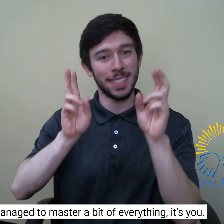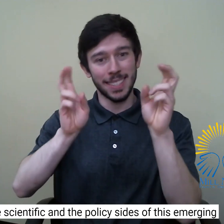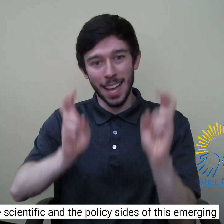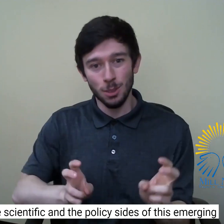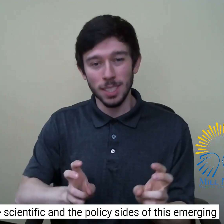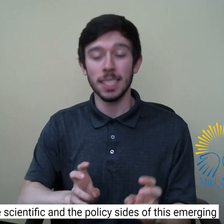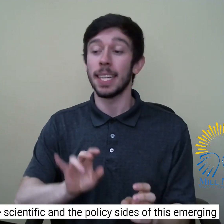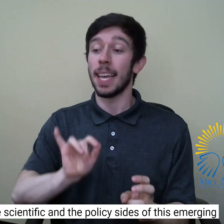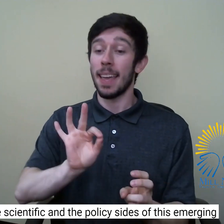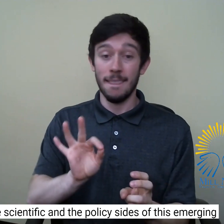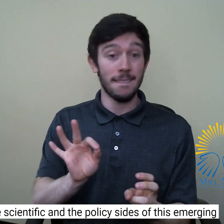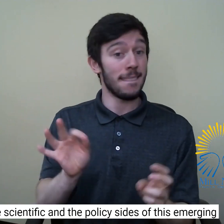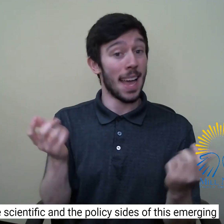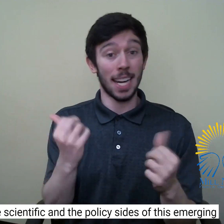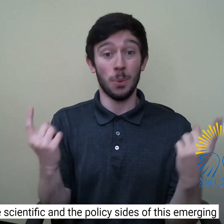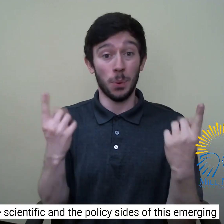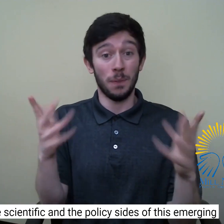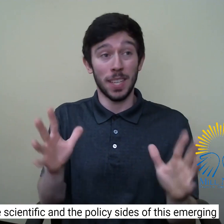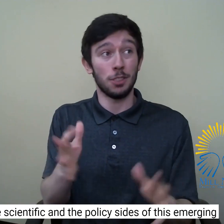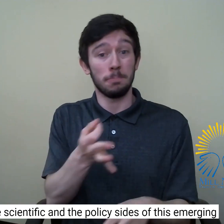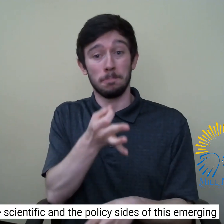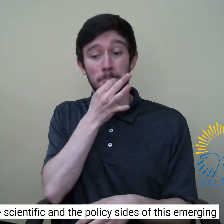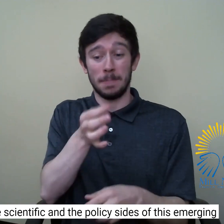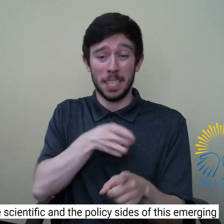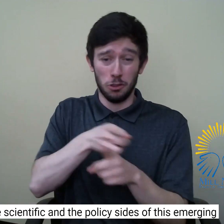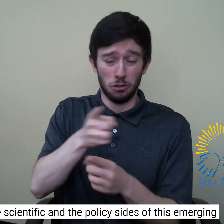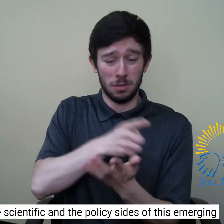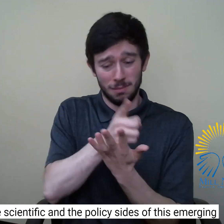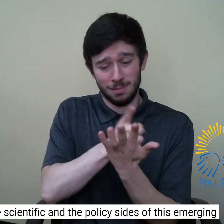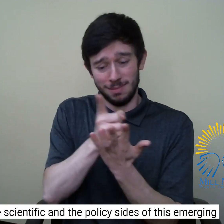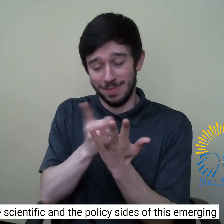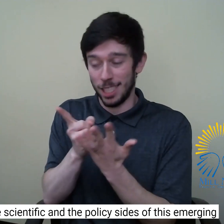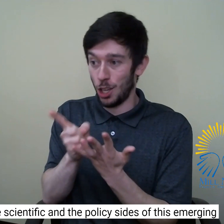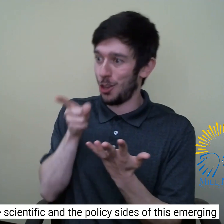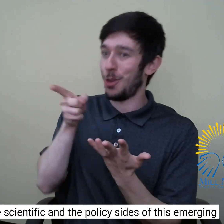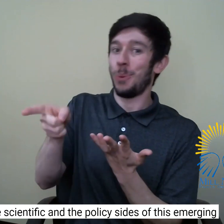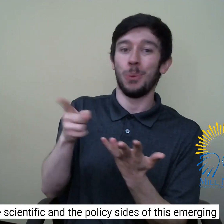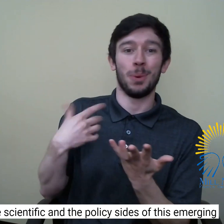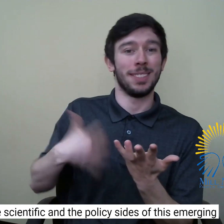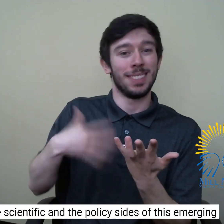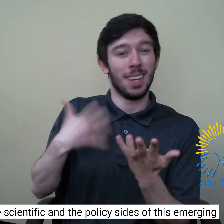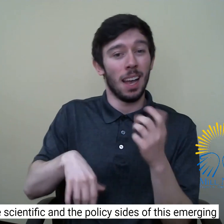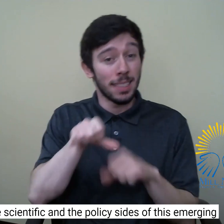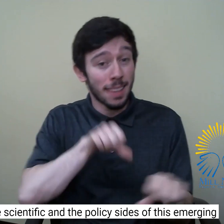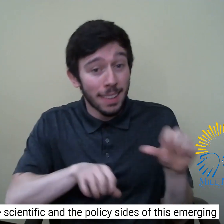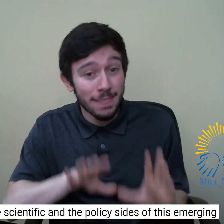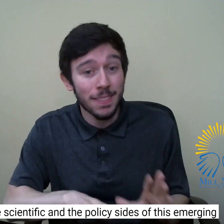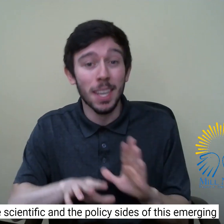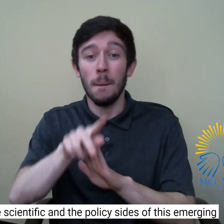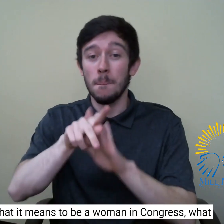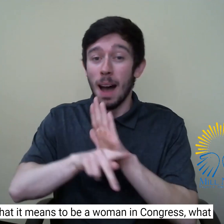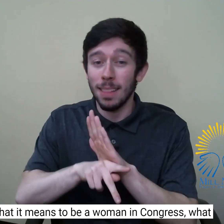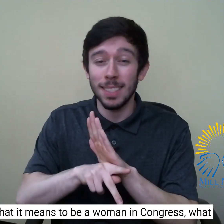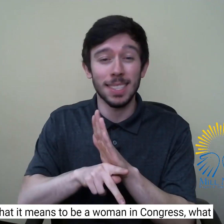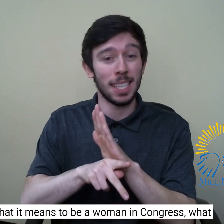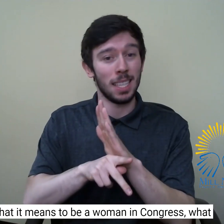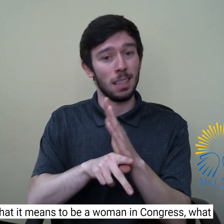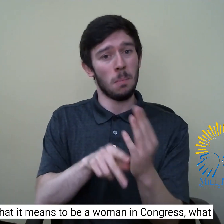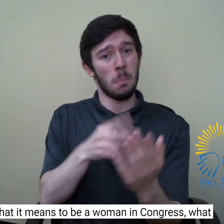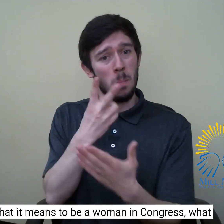So seeing both the scientific and the policy sides of this emerging new identity of what it means